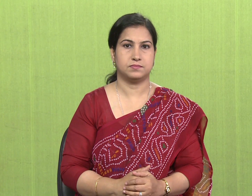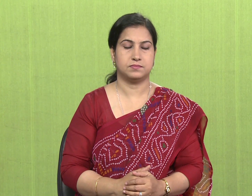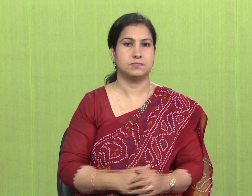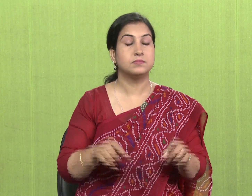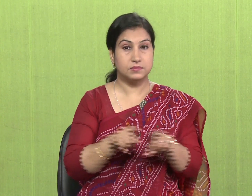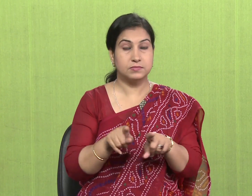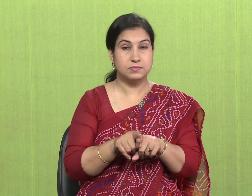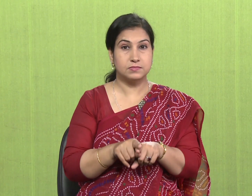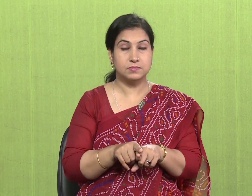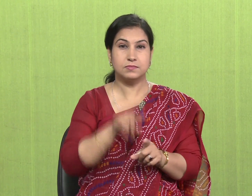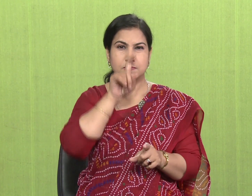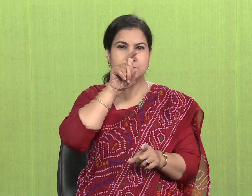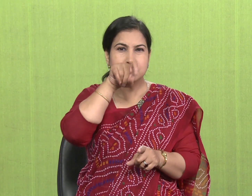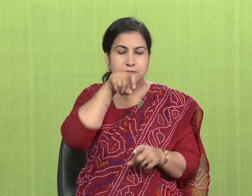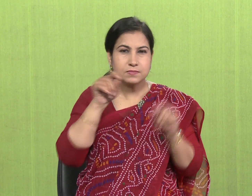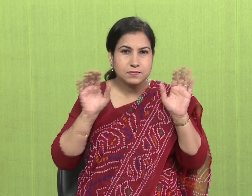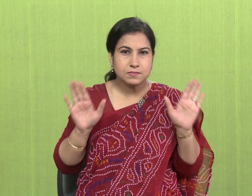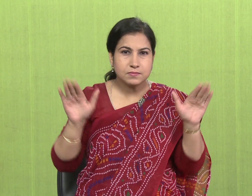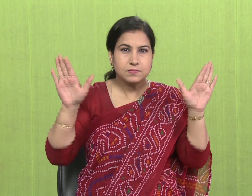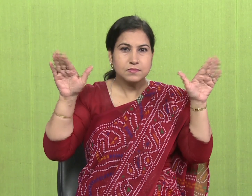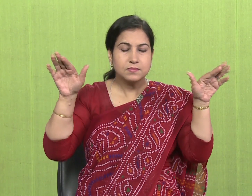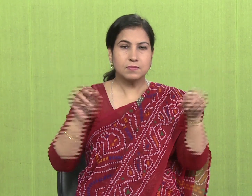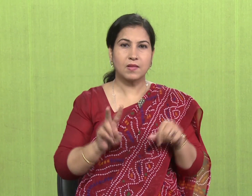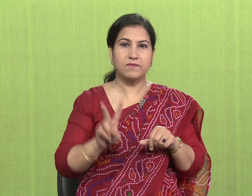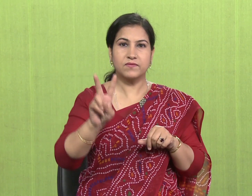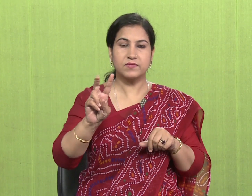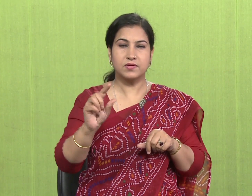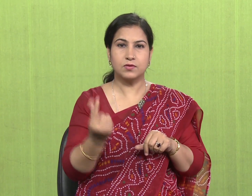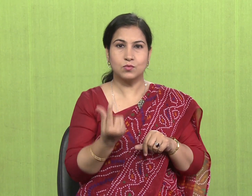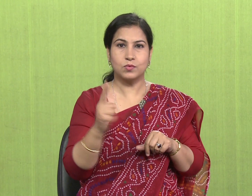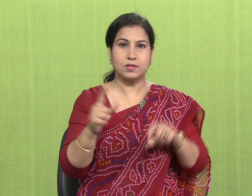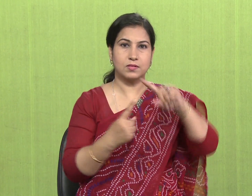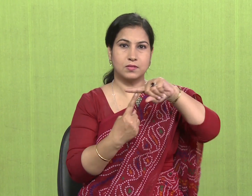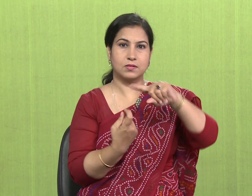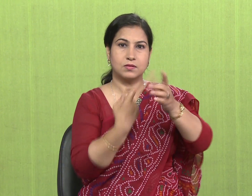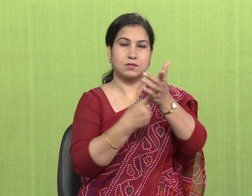Vultures, due to its ability to feed on dead livestock,